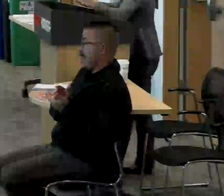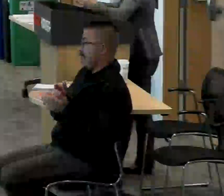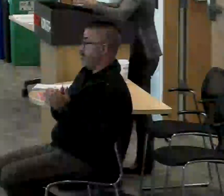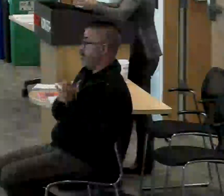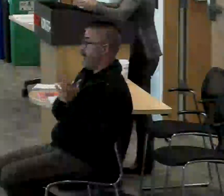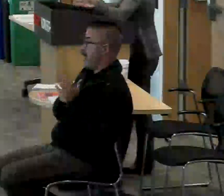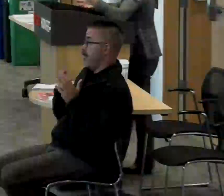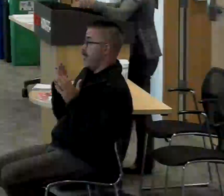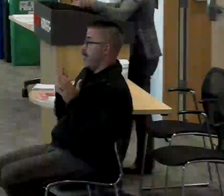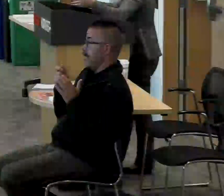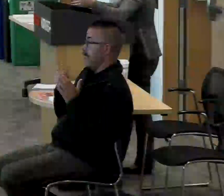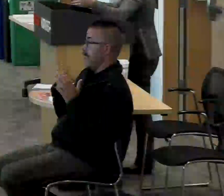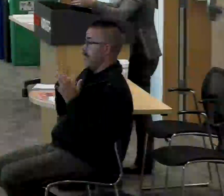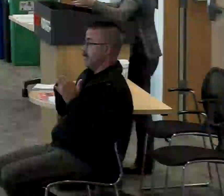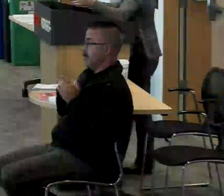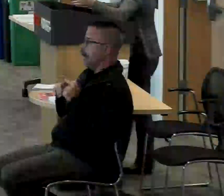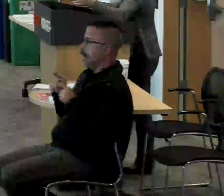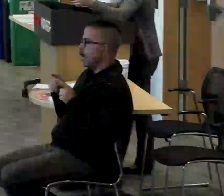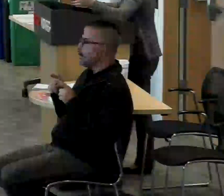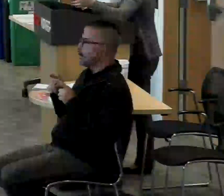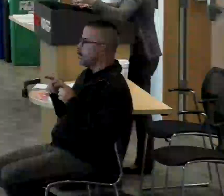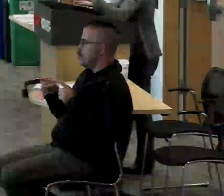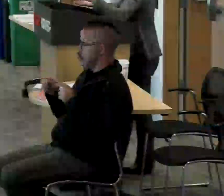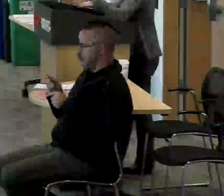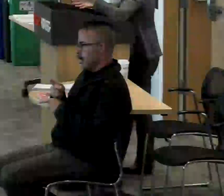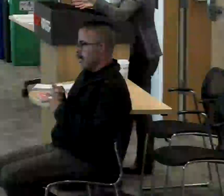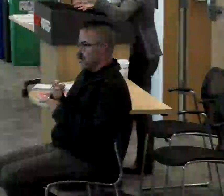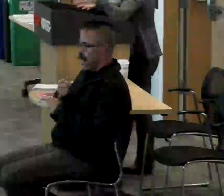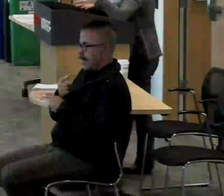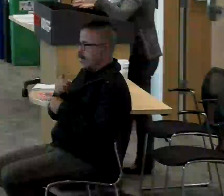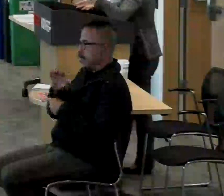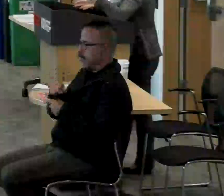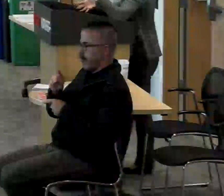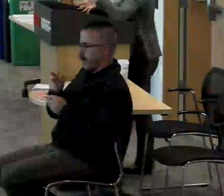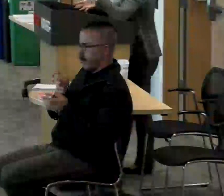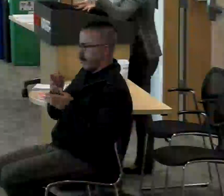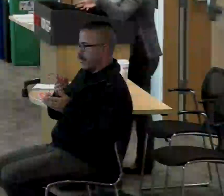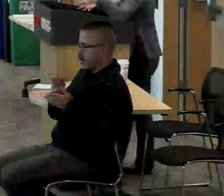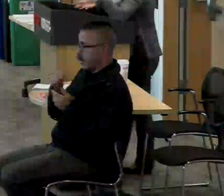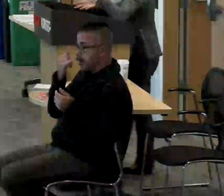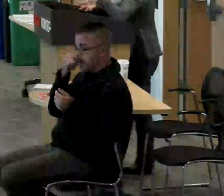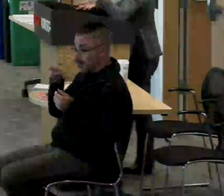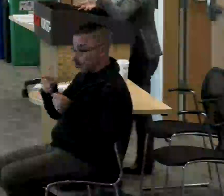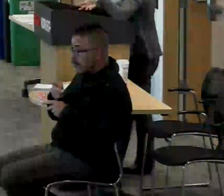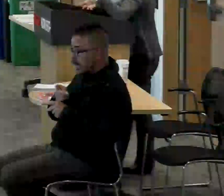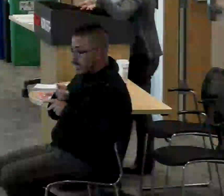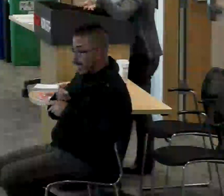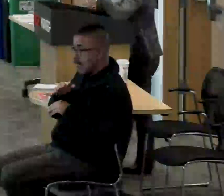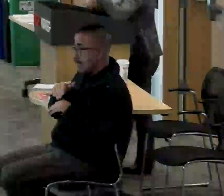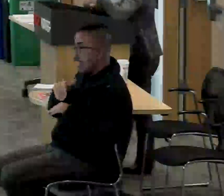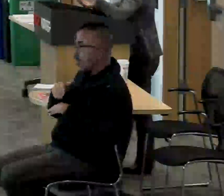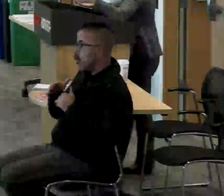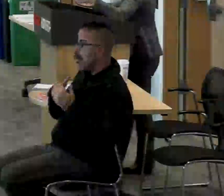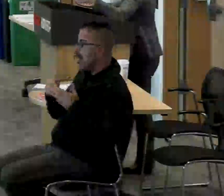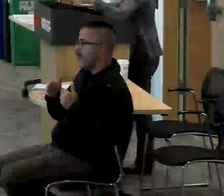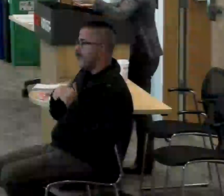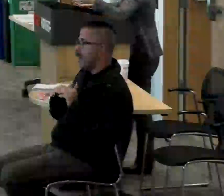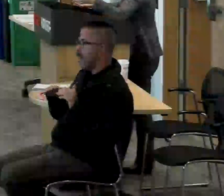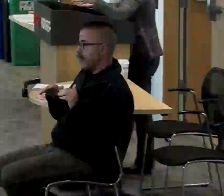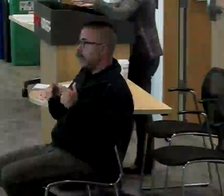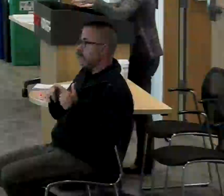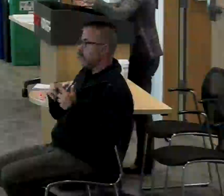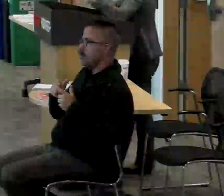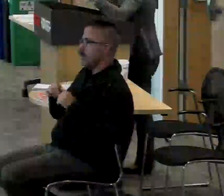absolutely maintain regular banking services as long as you're maintaining them at whatever level they need to be maintained at to continue to receive